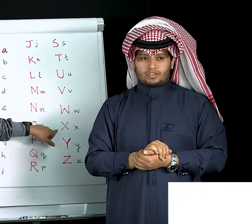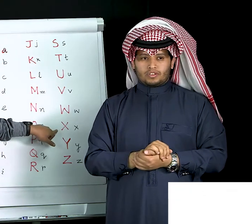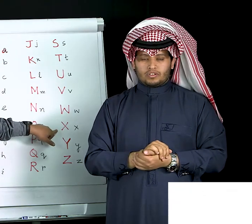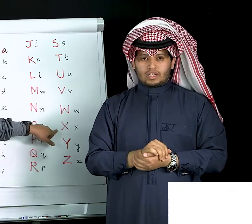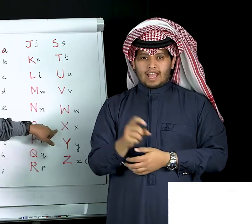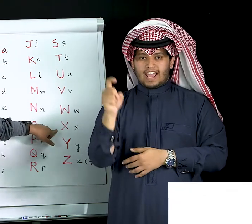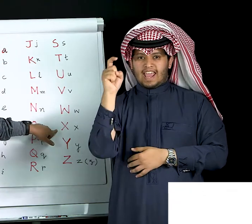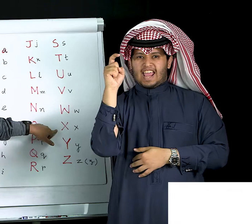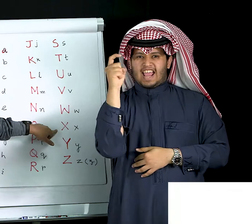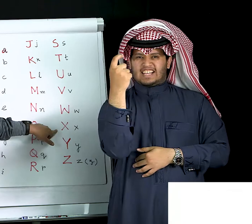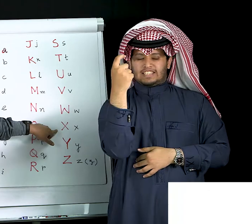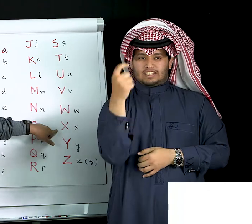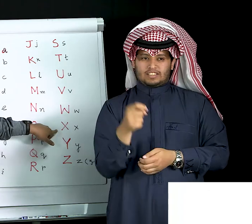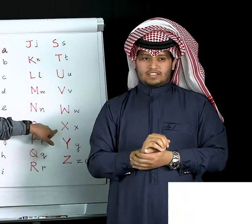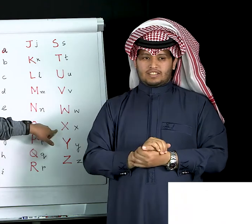X for